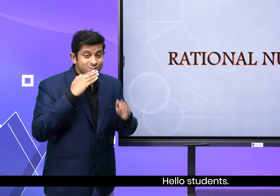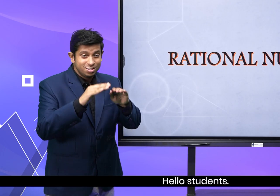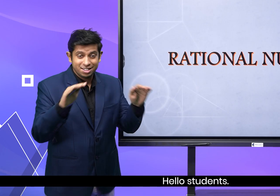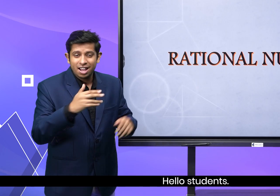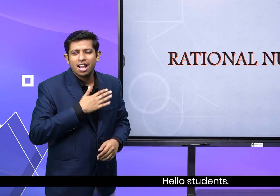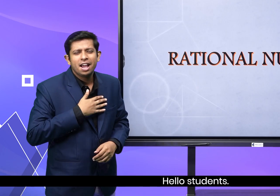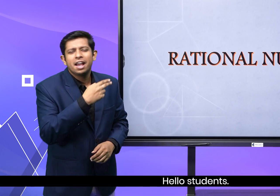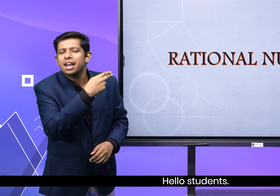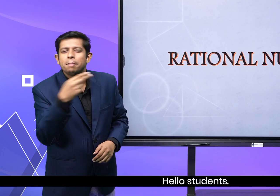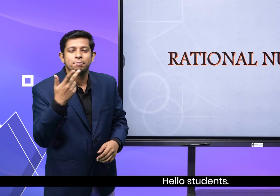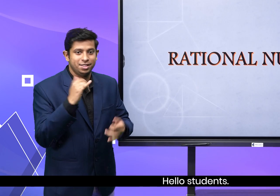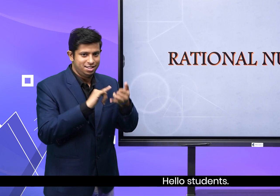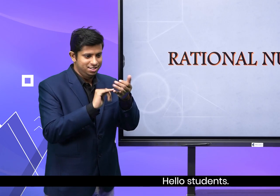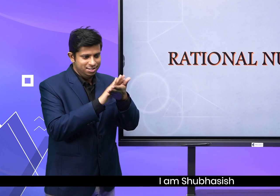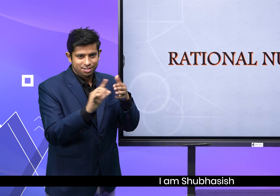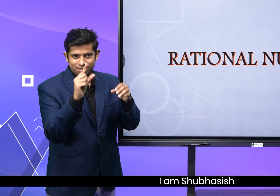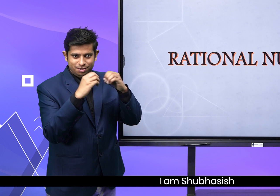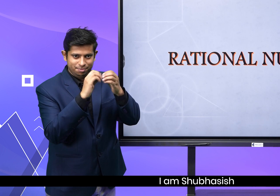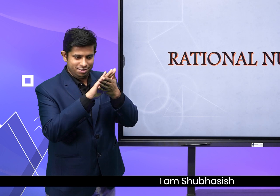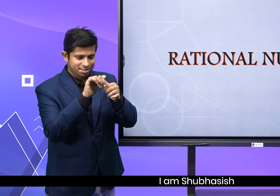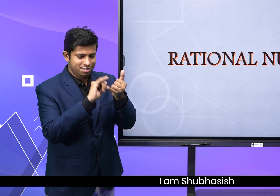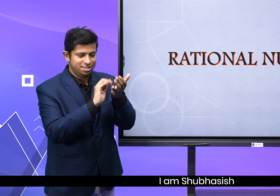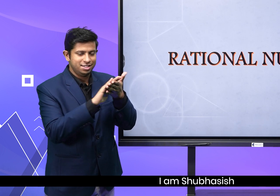Hello students, I am Shubhashish.